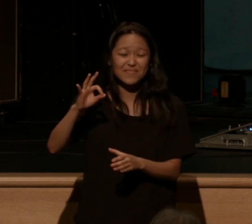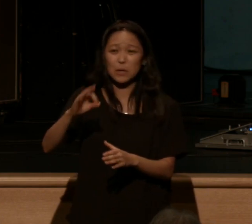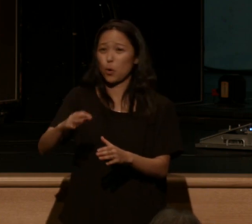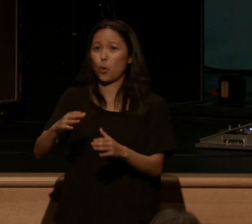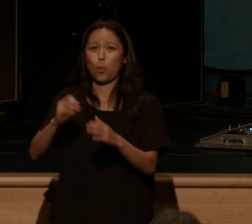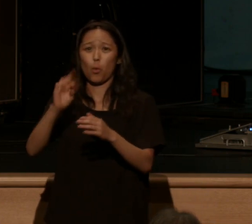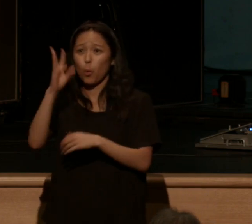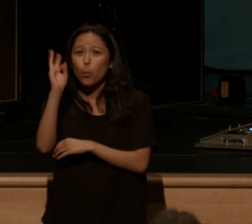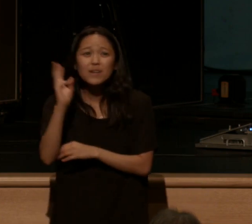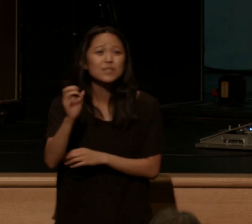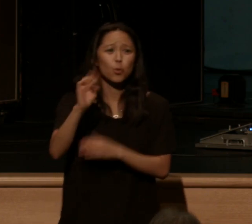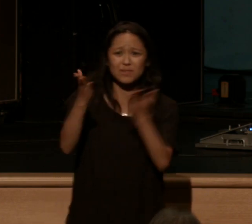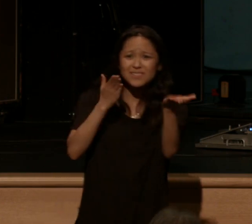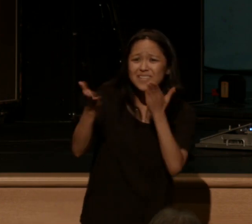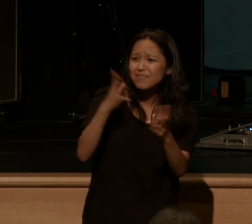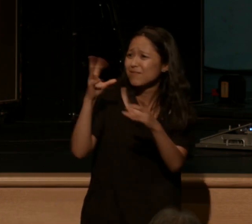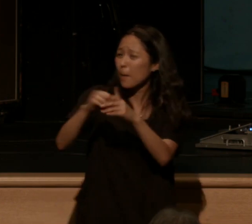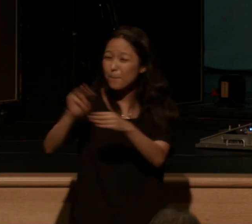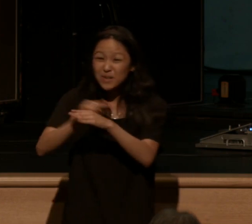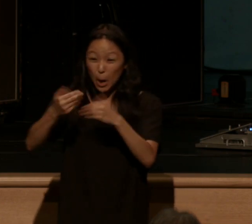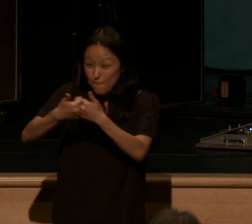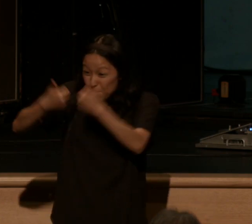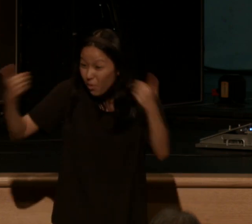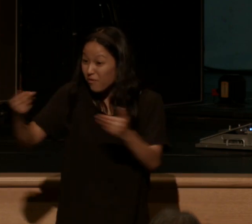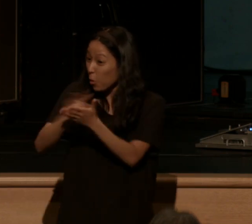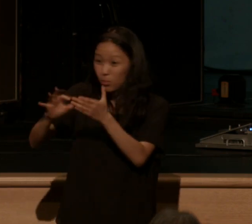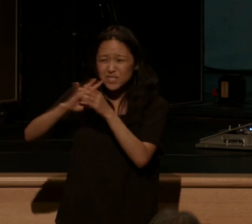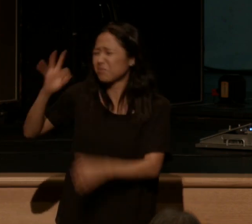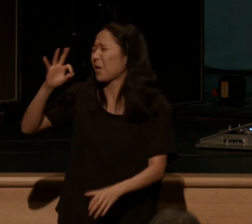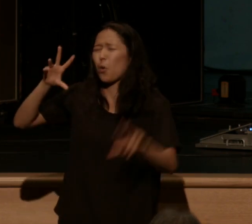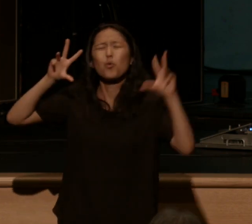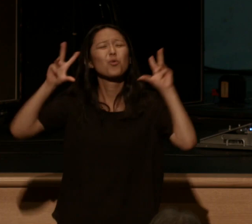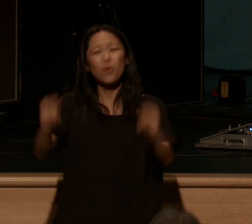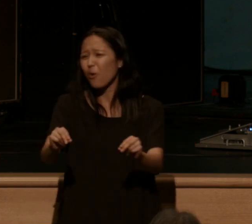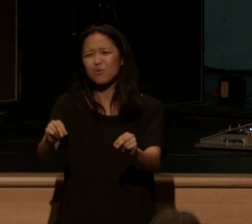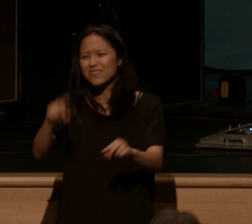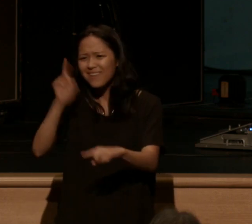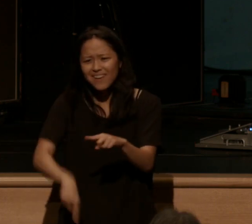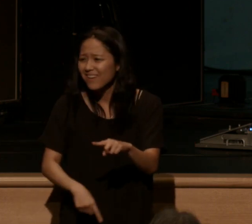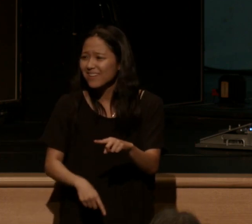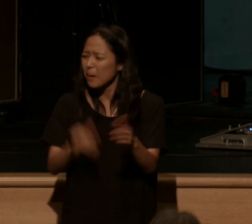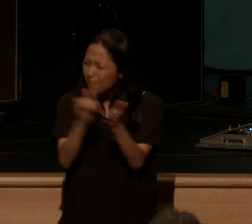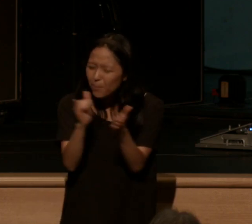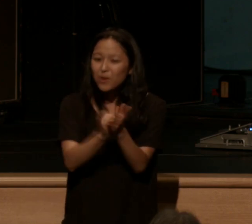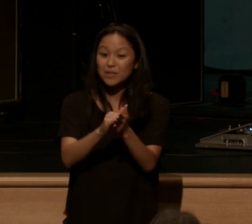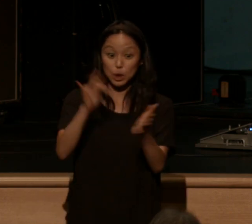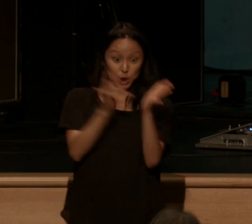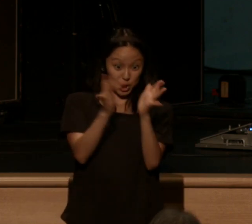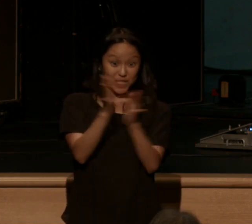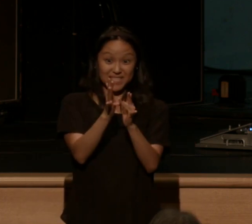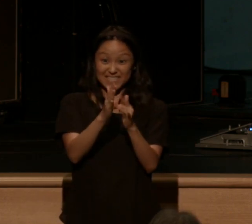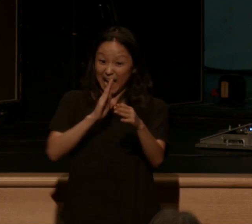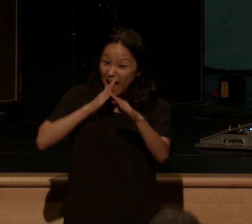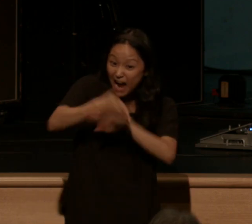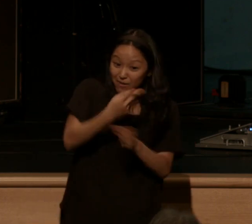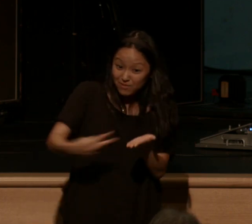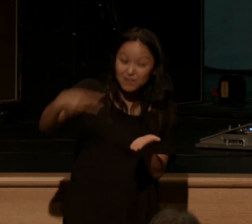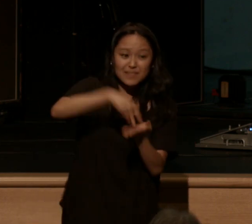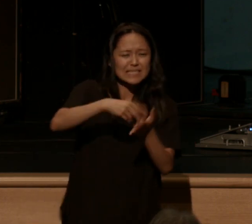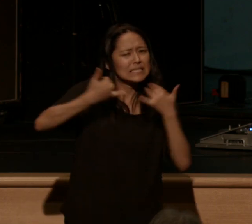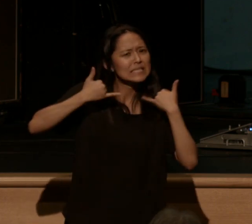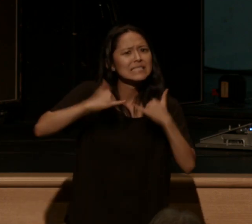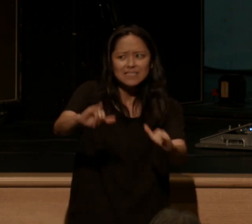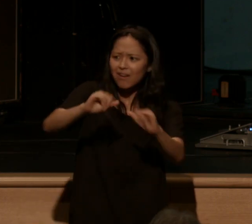Christ or witness for him or serve and engage in ministry apart from the Holy Spirit? Are you kidding me? Jesus, in post-resurrection, still